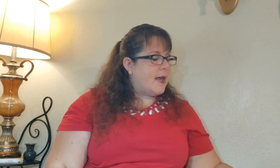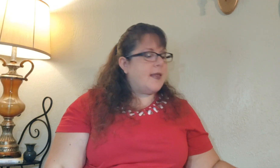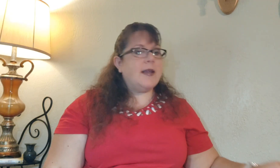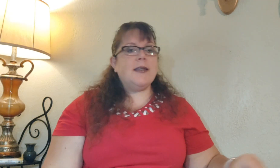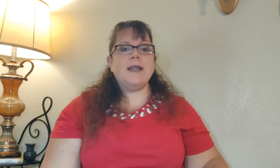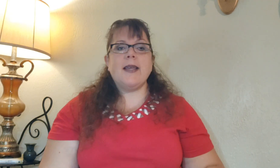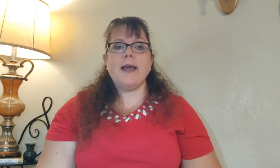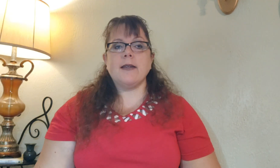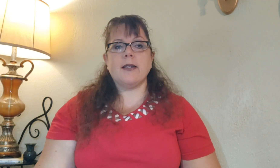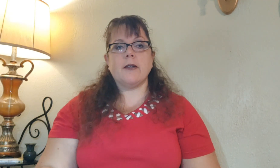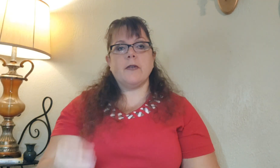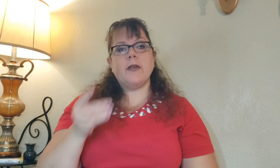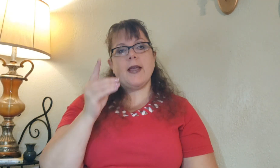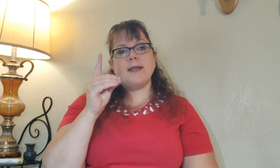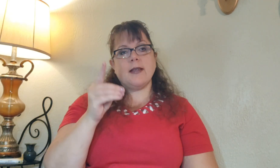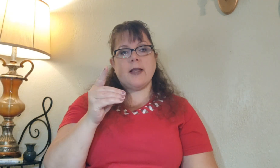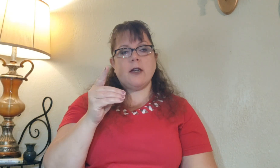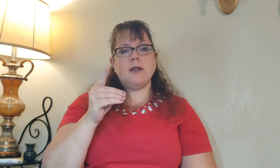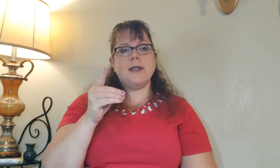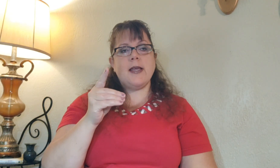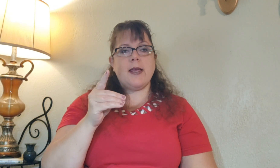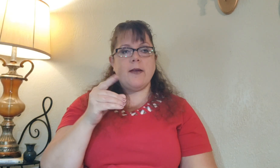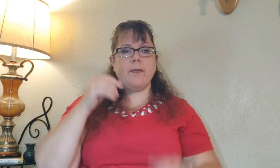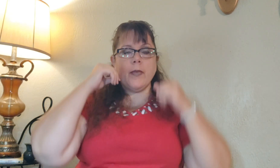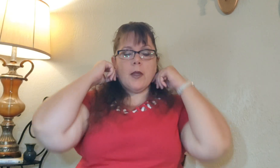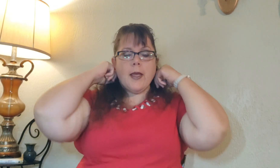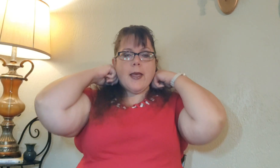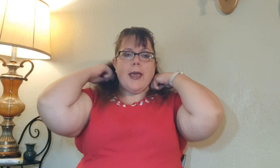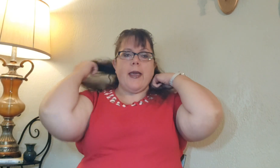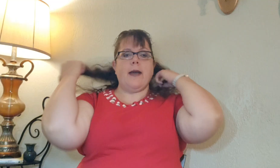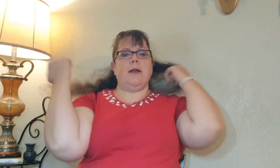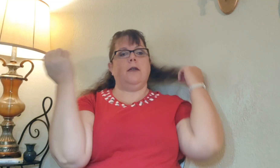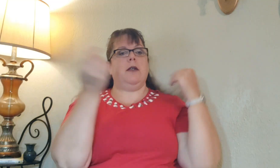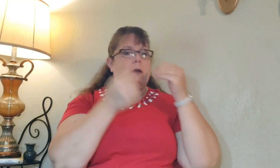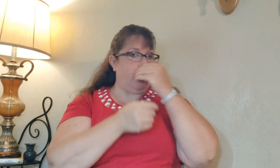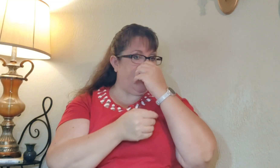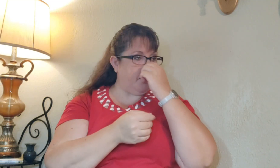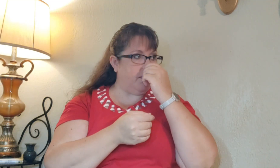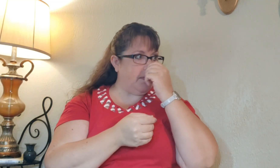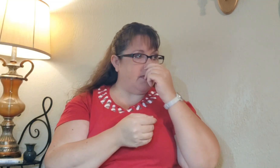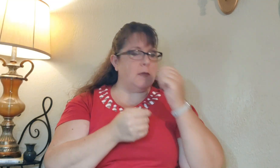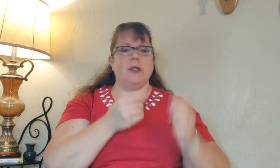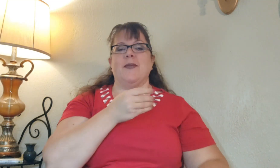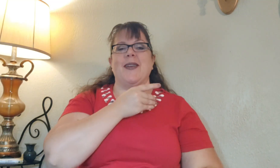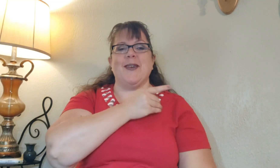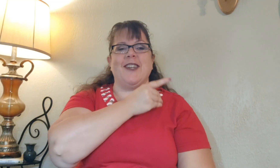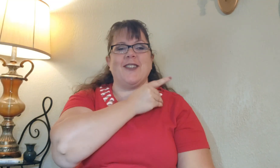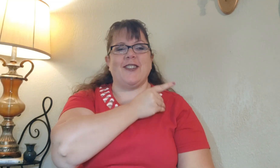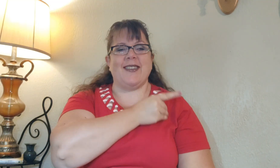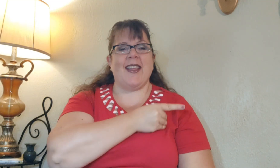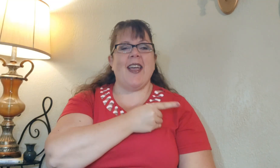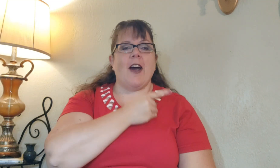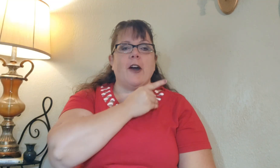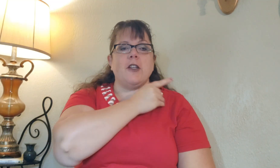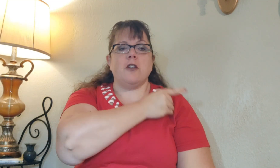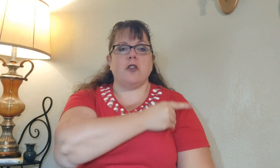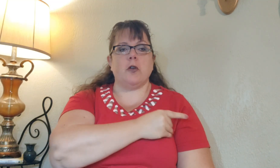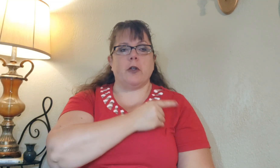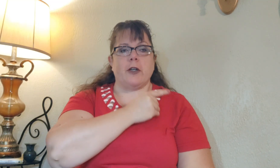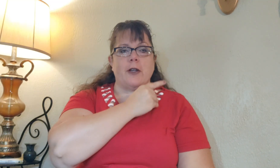And then detective is the letter D, and excuse me, my nose is just on your shoulder